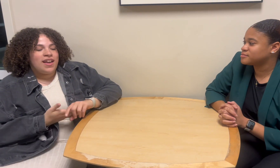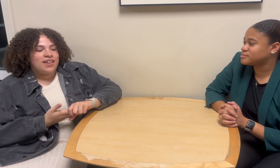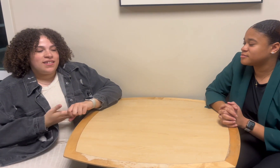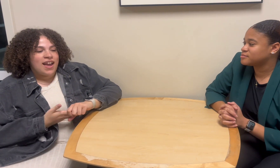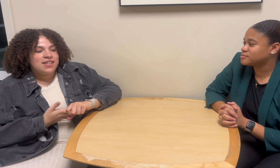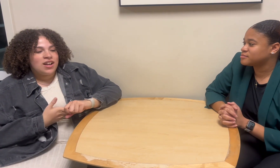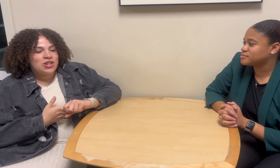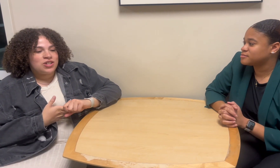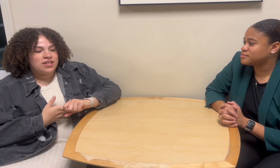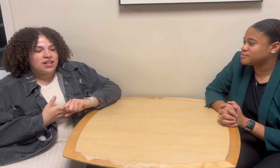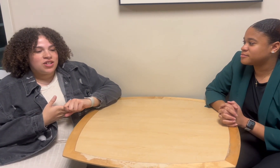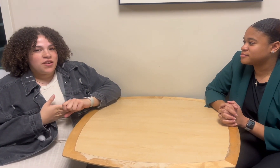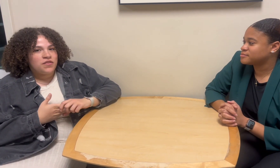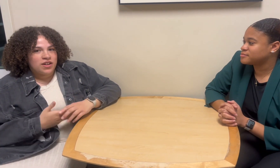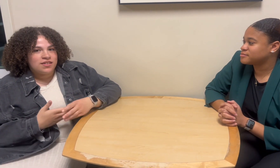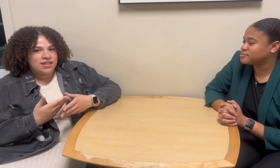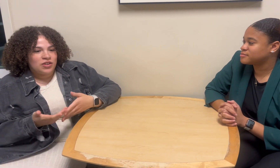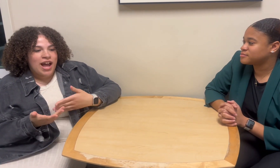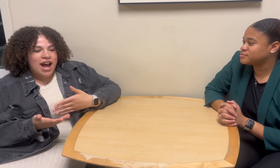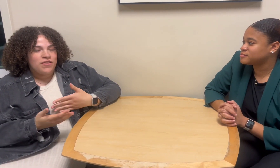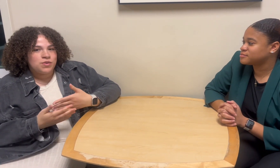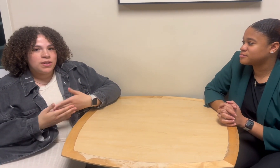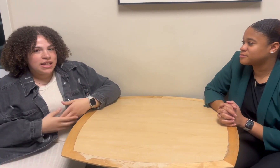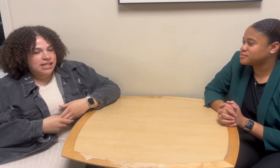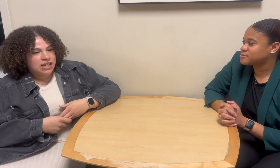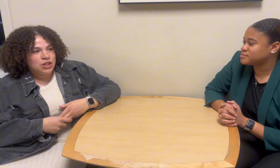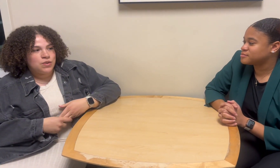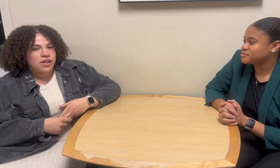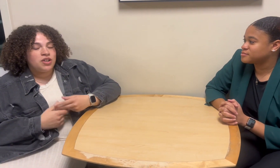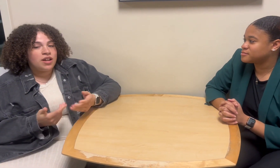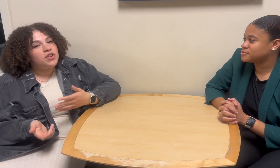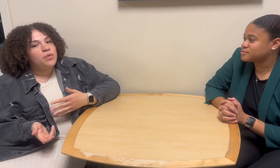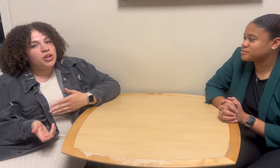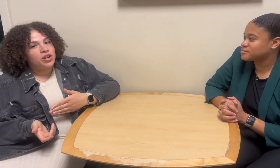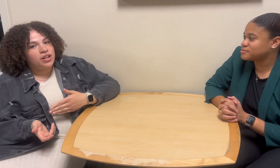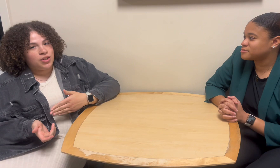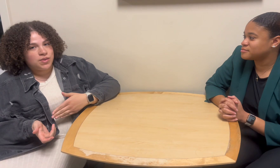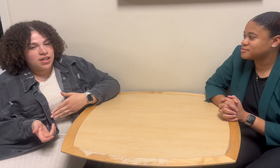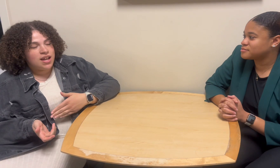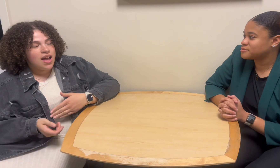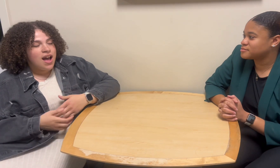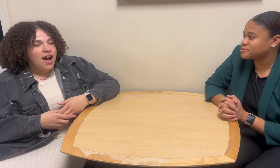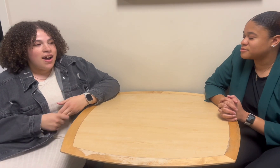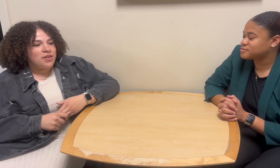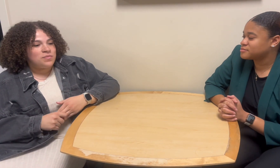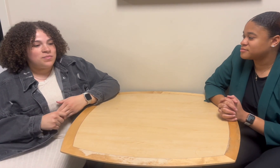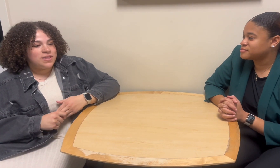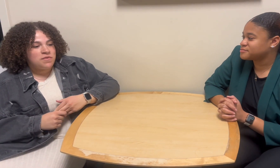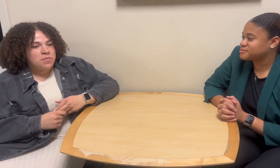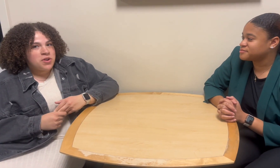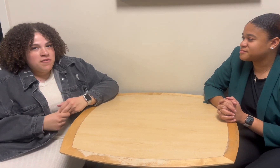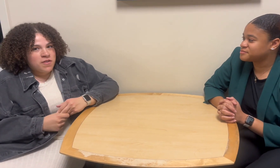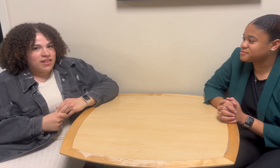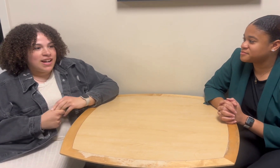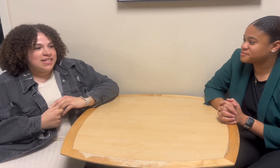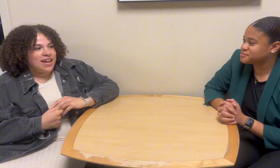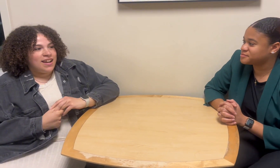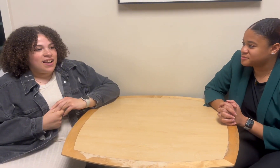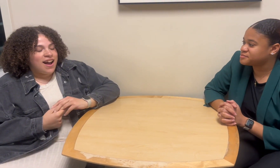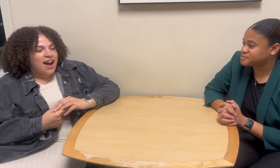And ASL is just such a fun skill to have. It's really easy to use, and you never know when you're gonna use it. Deaf people are everywhere. Like I said,